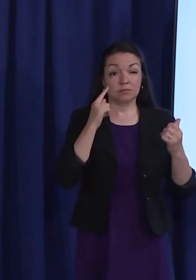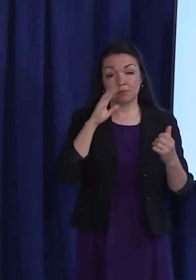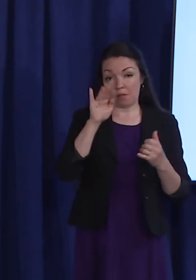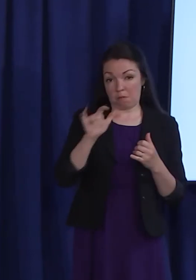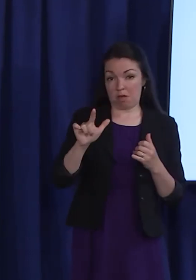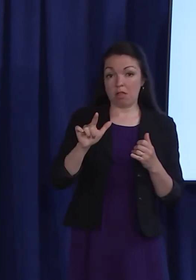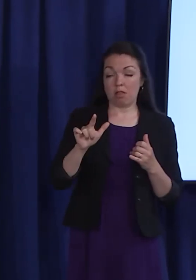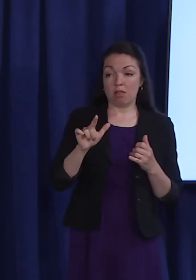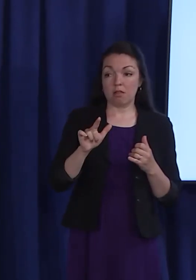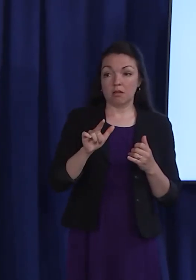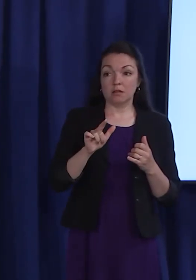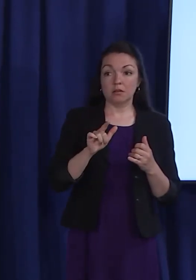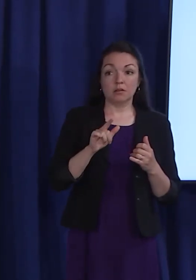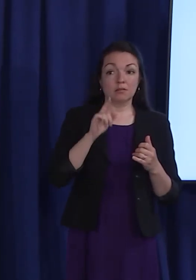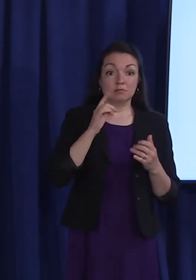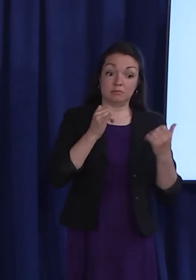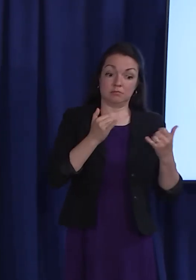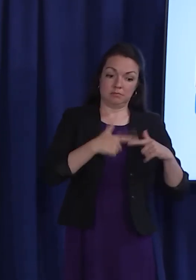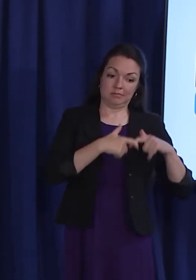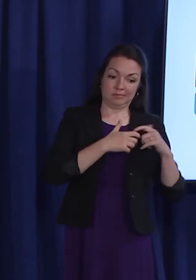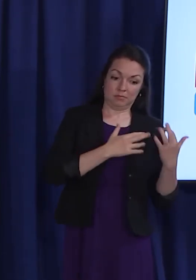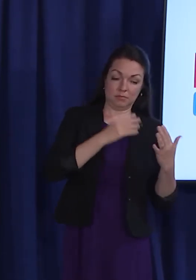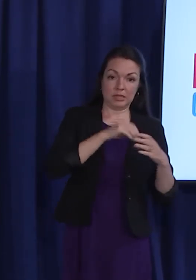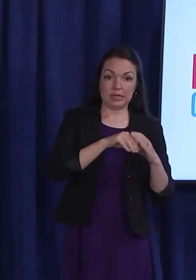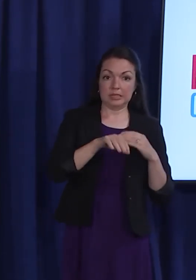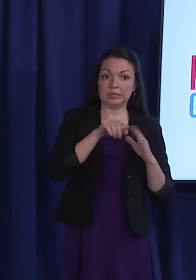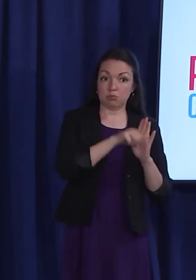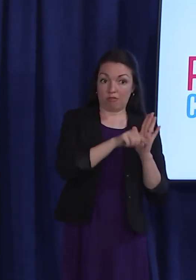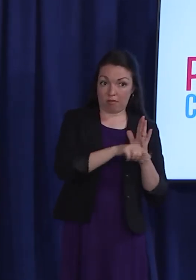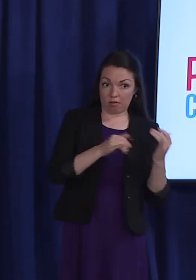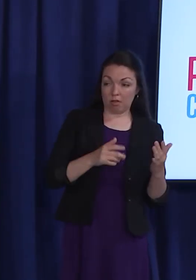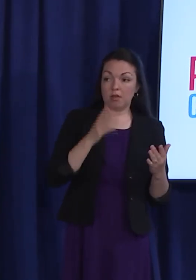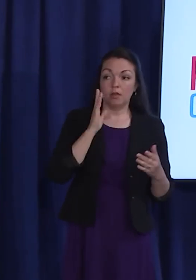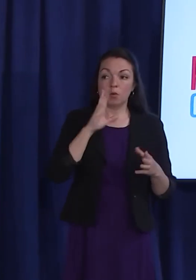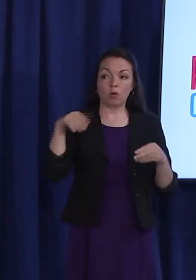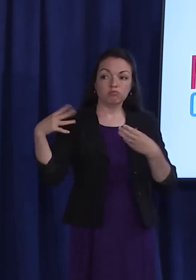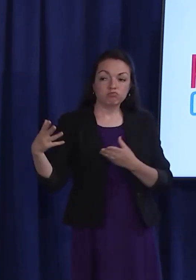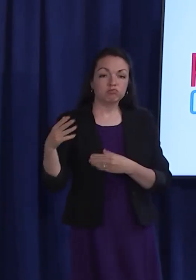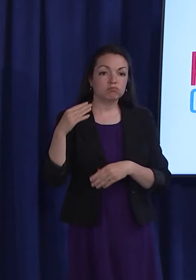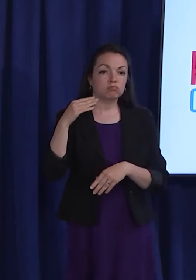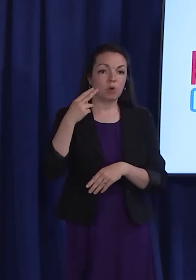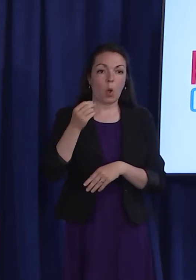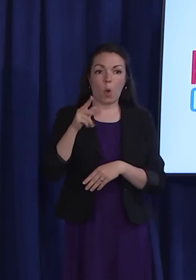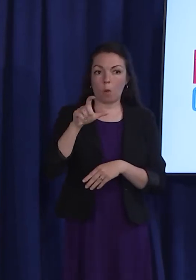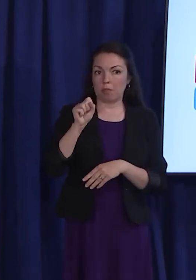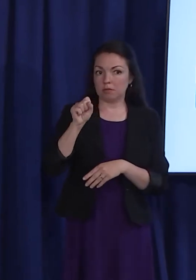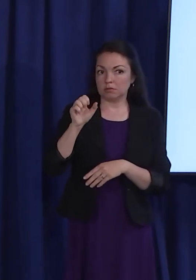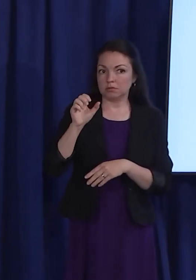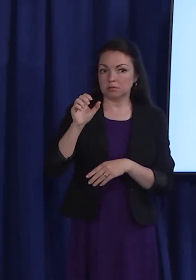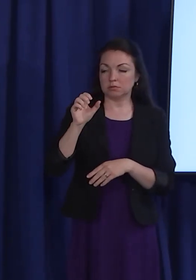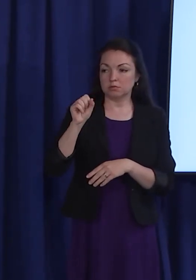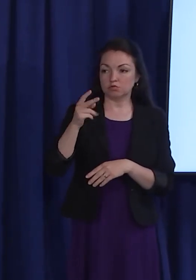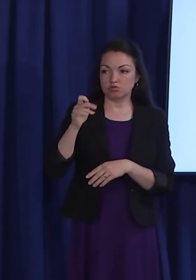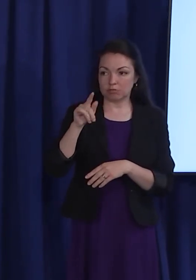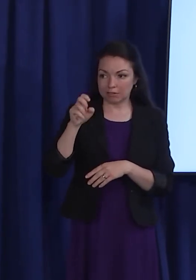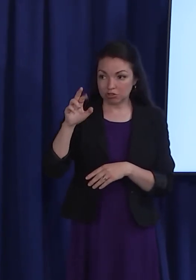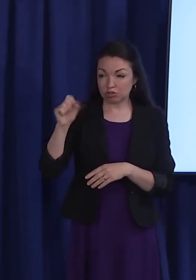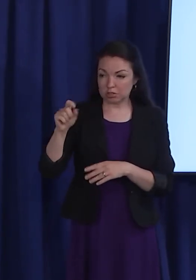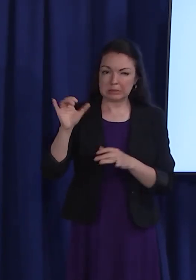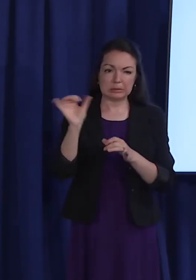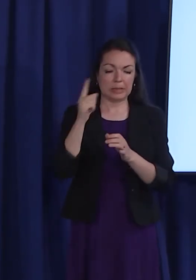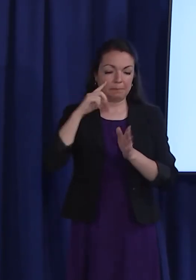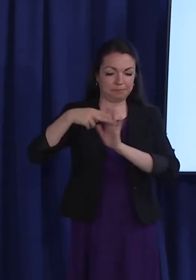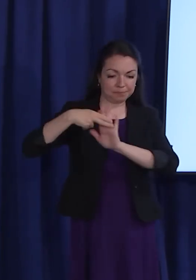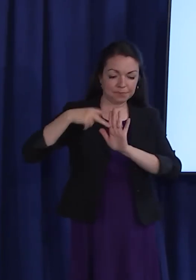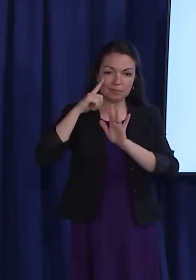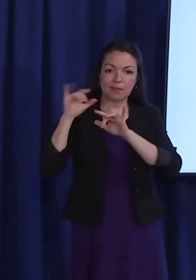in Springfield, and it would give homeless shelters the same status as medical centers. They had a tough time during this